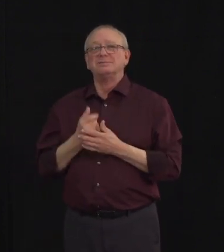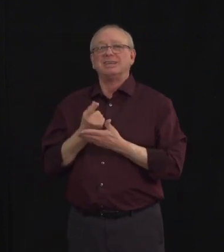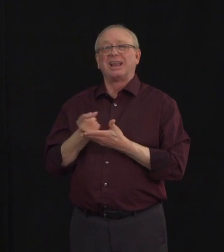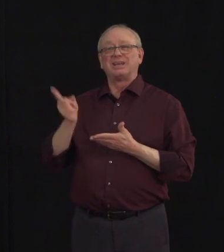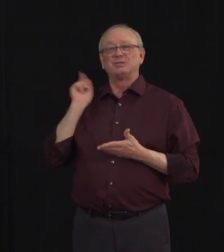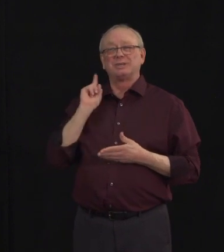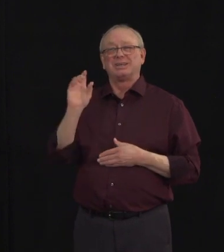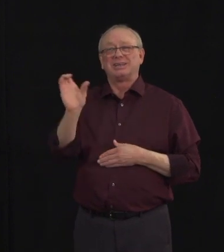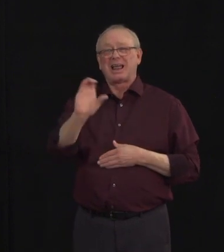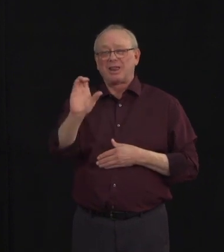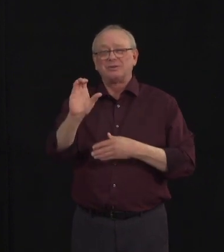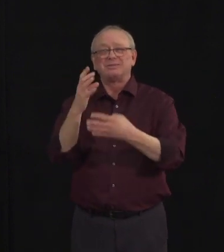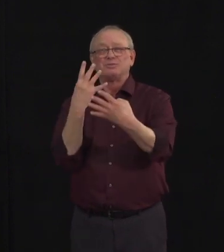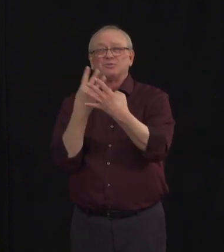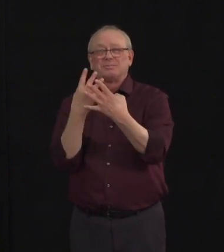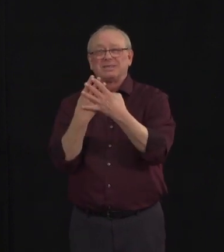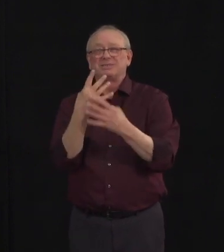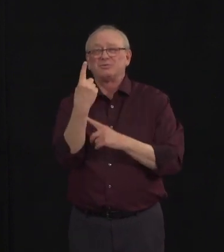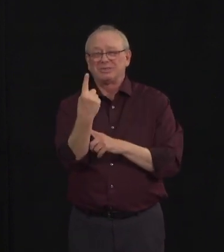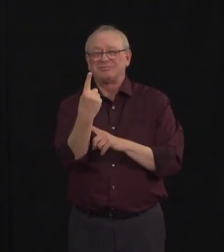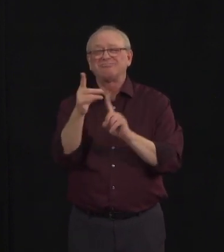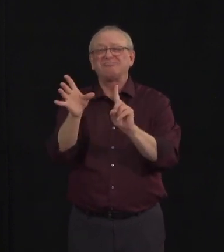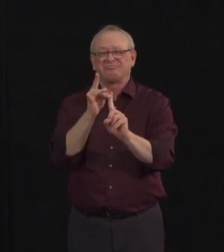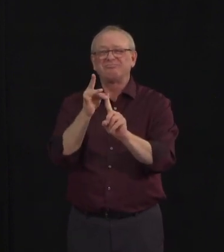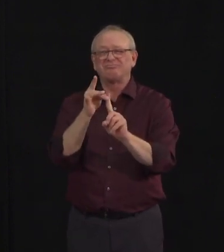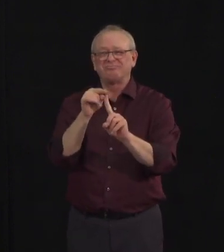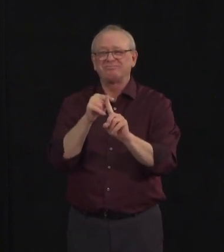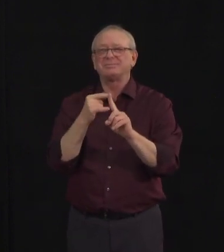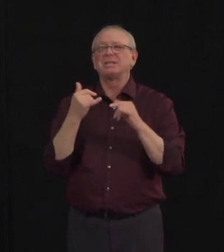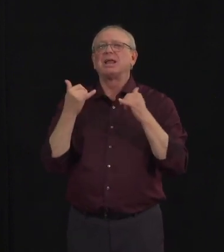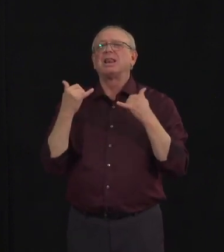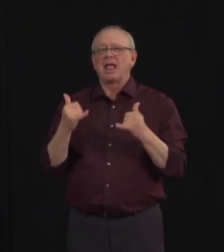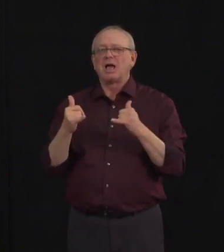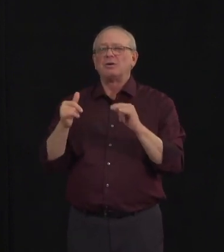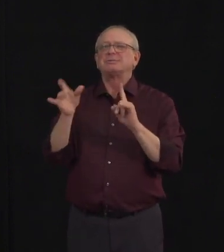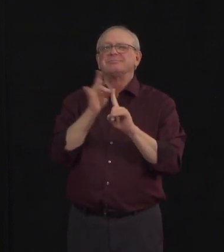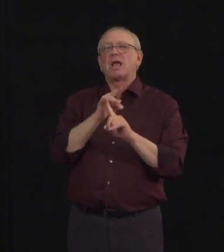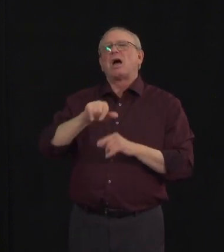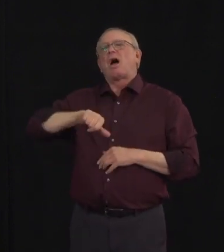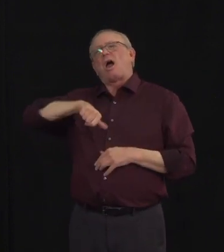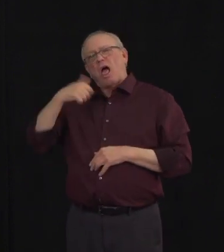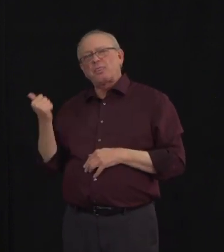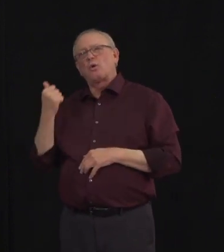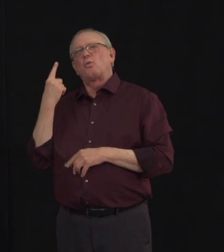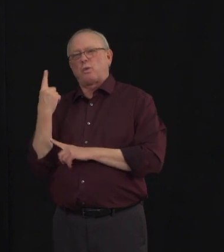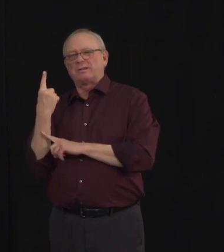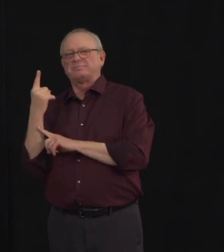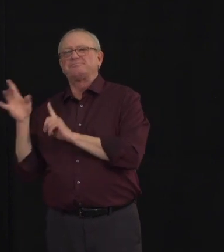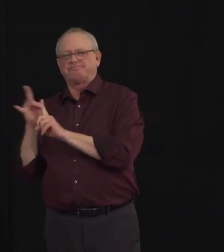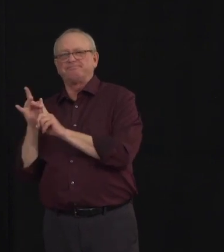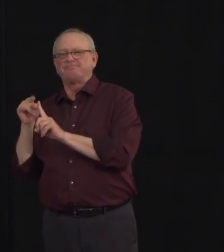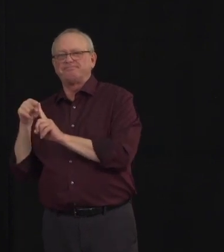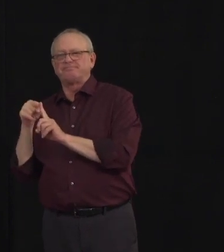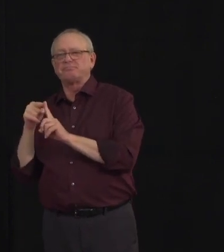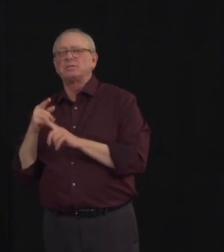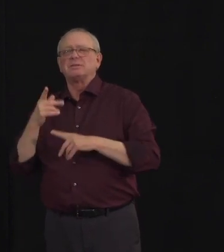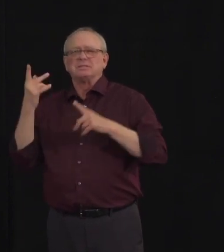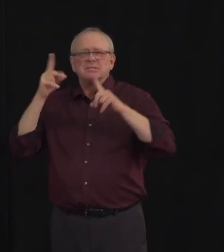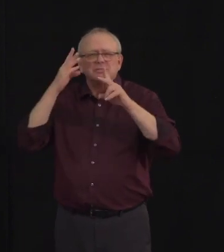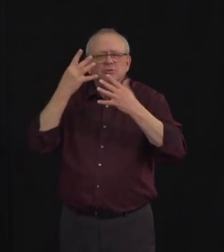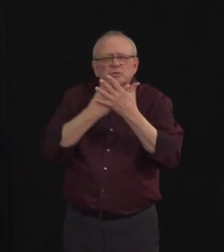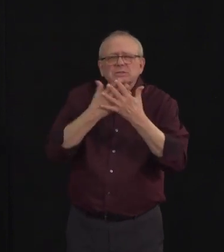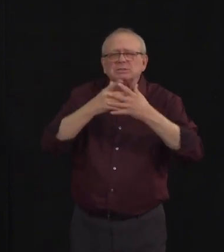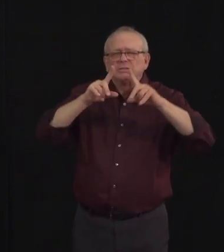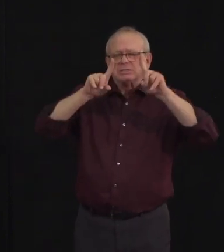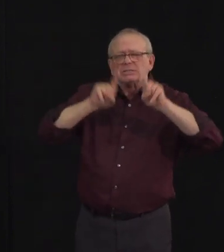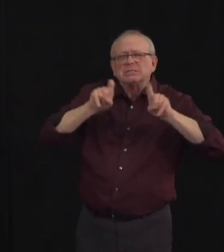the facility's rigorous screening process when individuals are admitted. This case is not related to the case I reported last